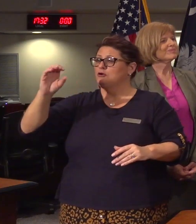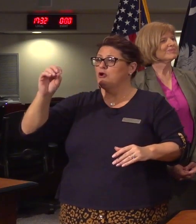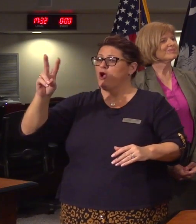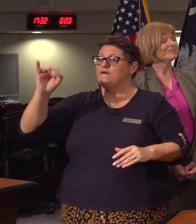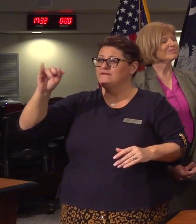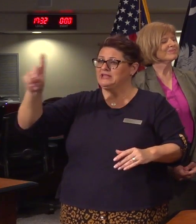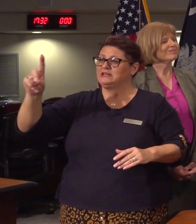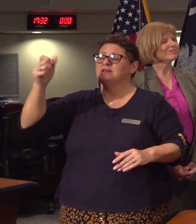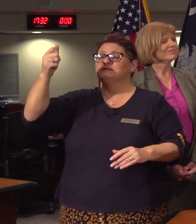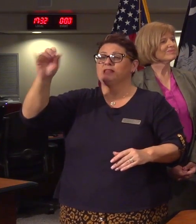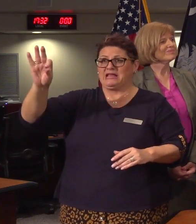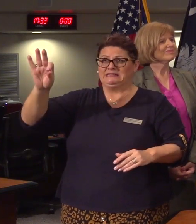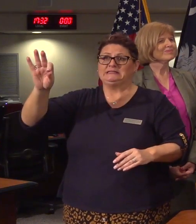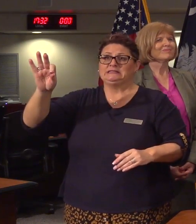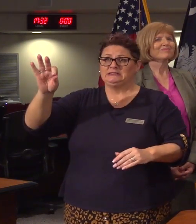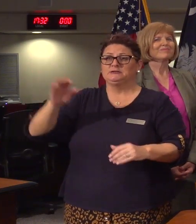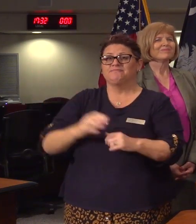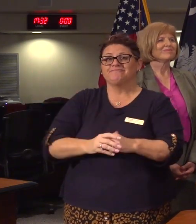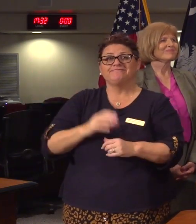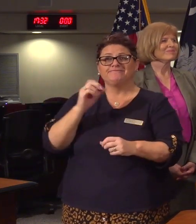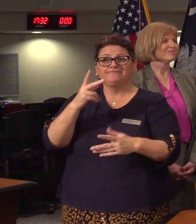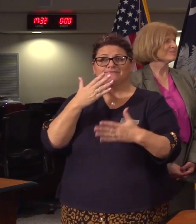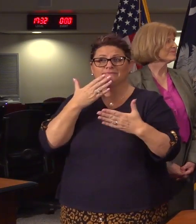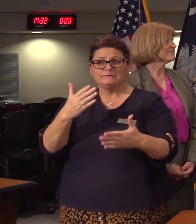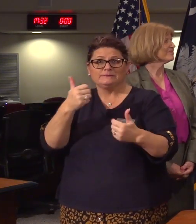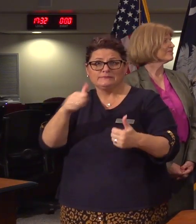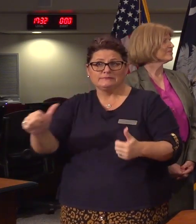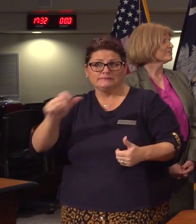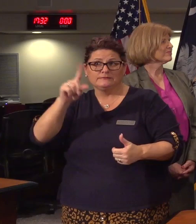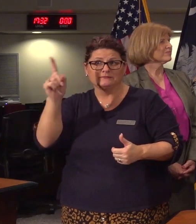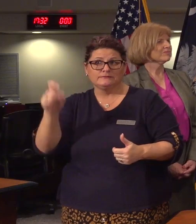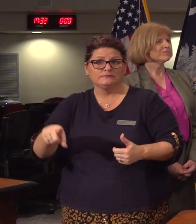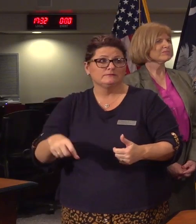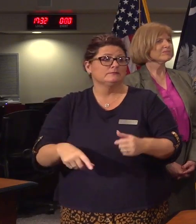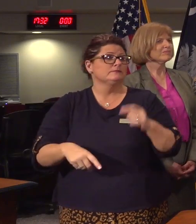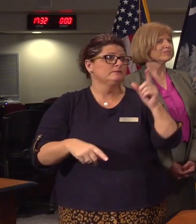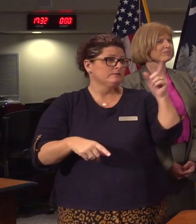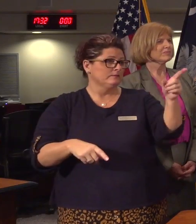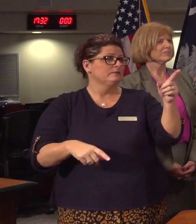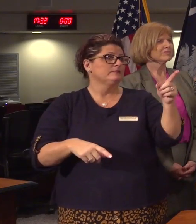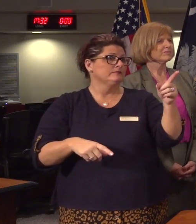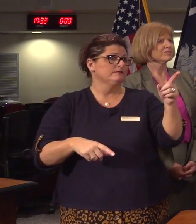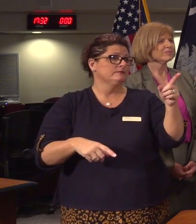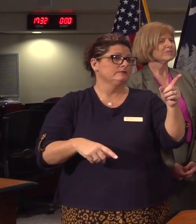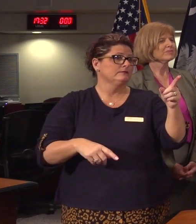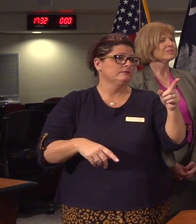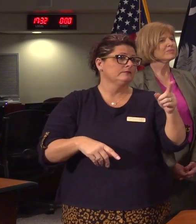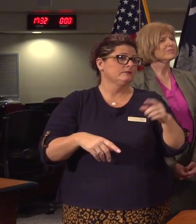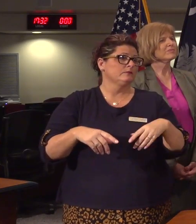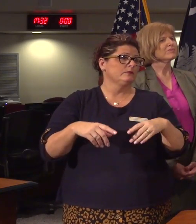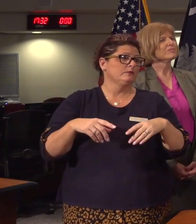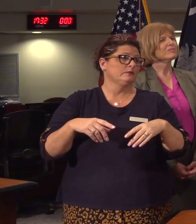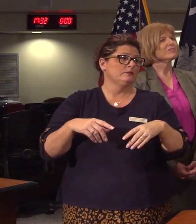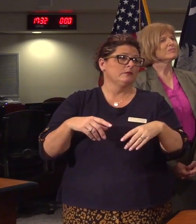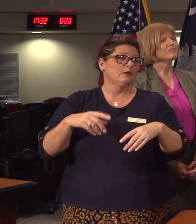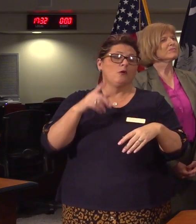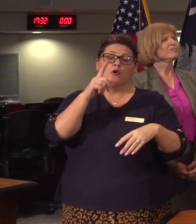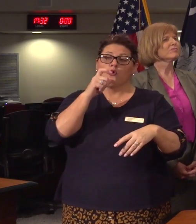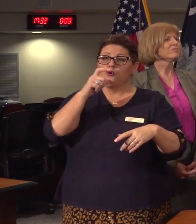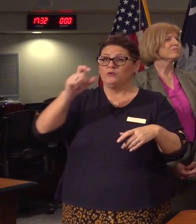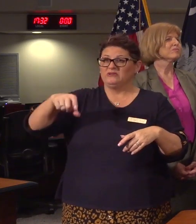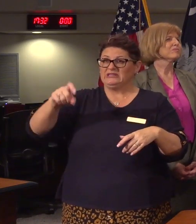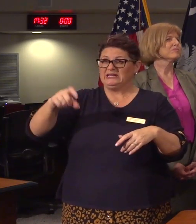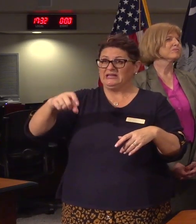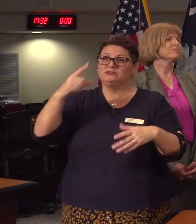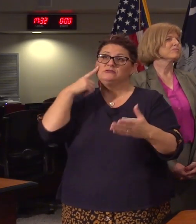scdhec.gov/COVID-19. Thank you, and I'm happy to take any questions. Dr. Bell, you can get tested right now. Is there a certain criteria of even